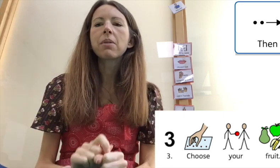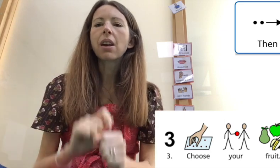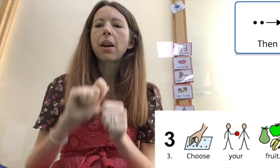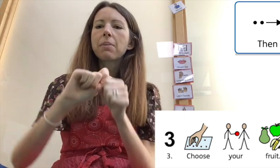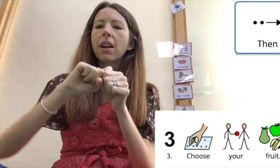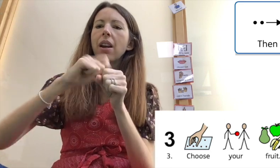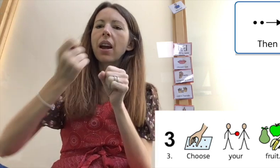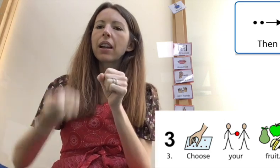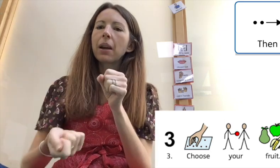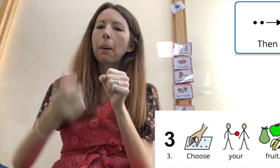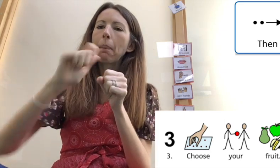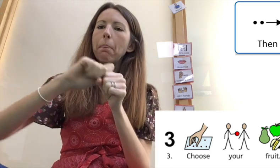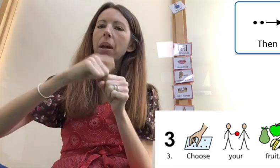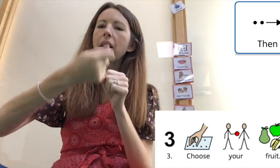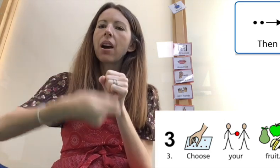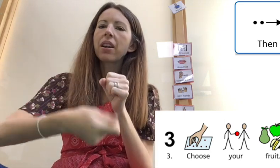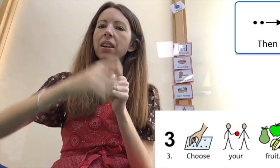Sometimes I like bananas.